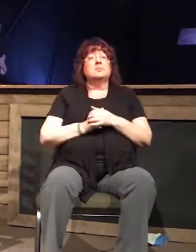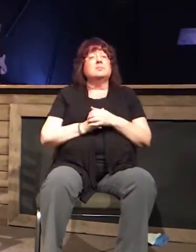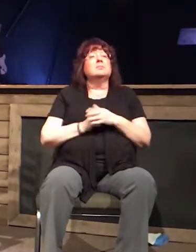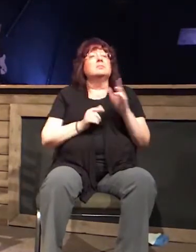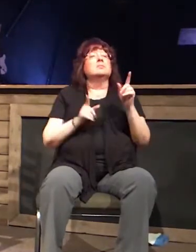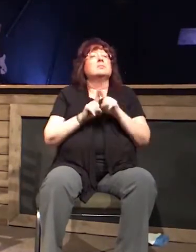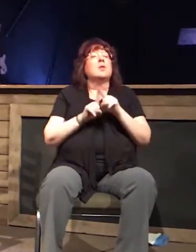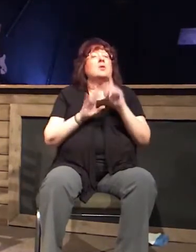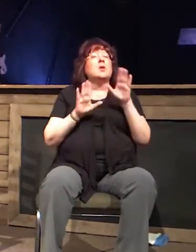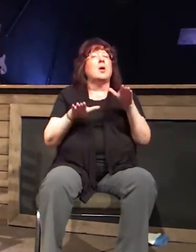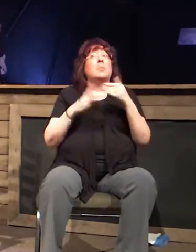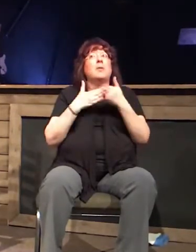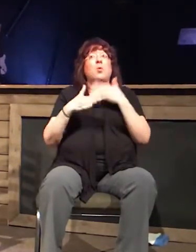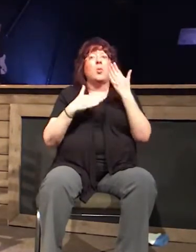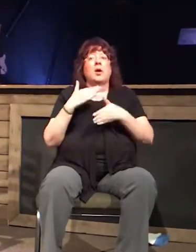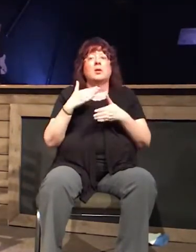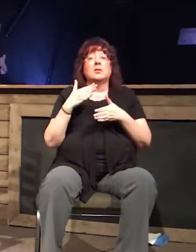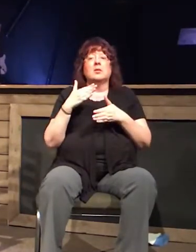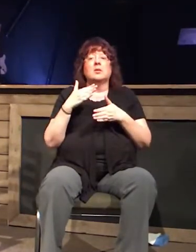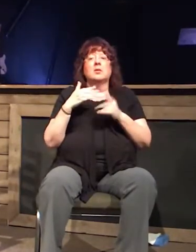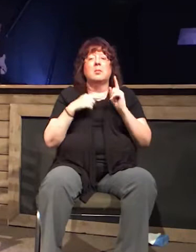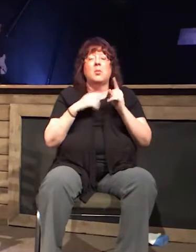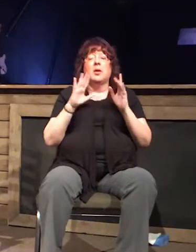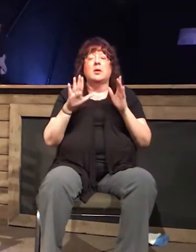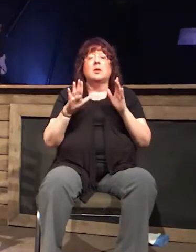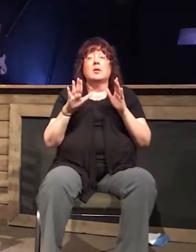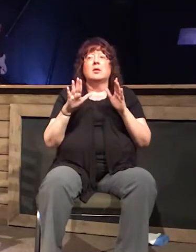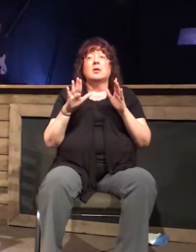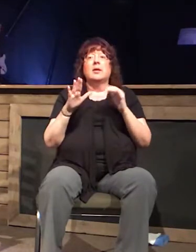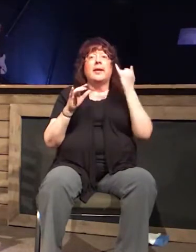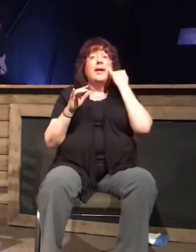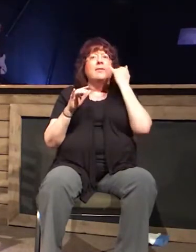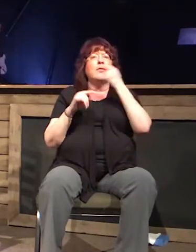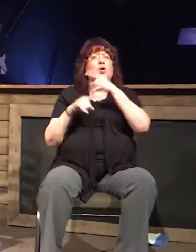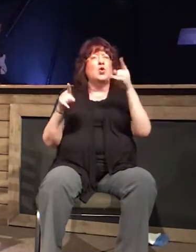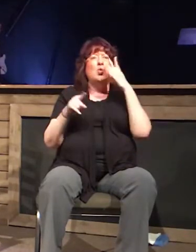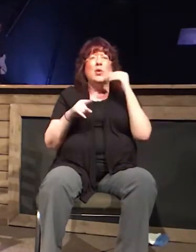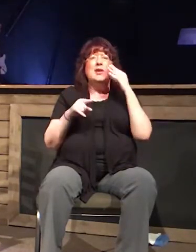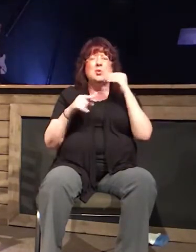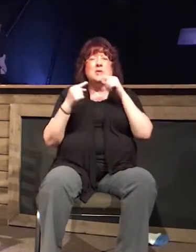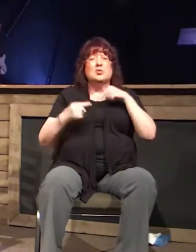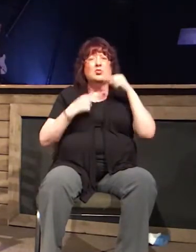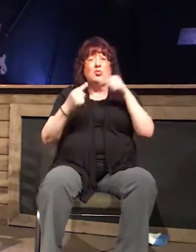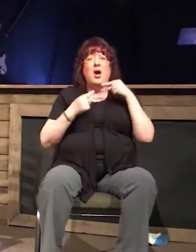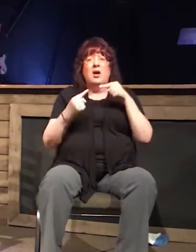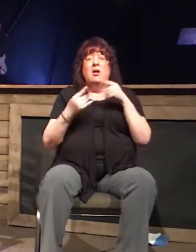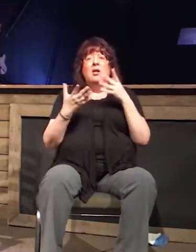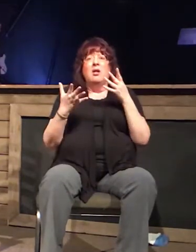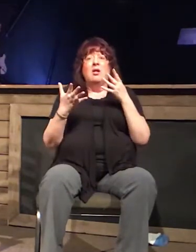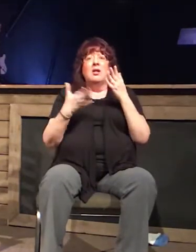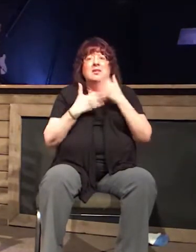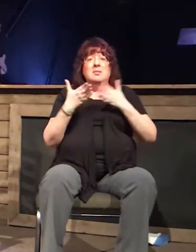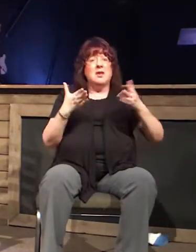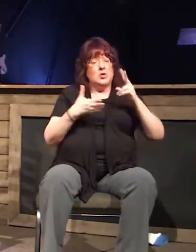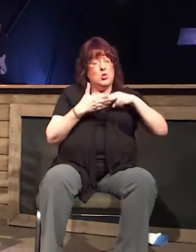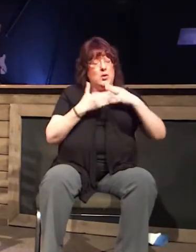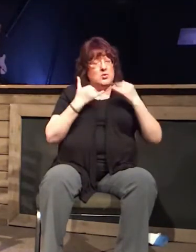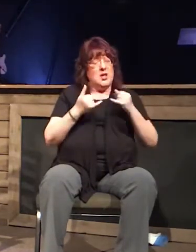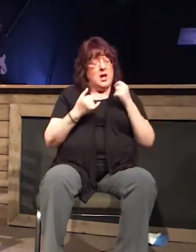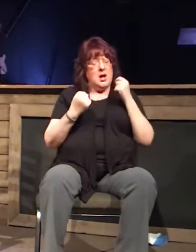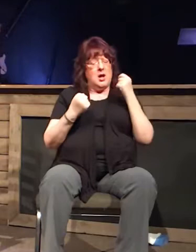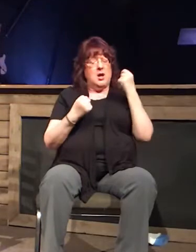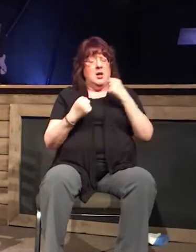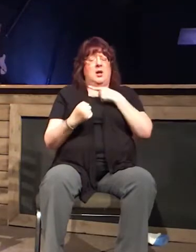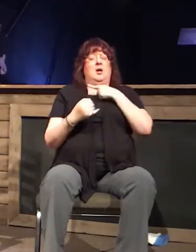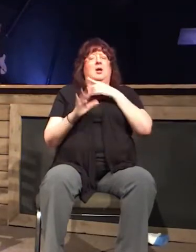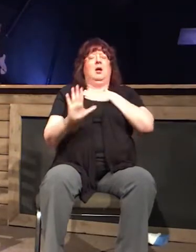I also want to say to you before we end the series in just a moment, is that if you're going through any difficulty, if some of that stuff that you read today triggered you, and